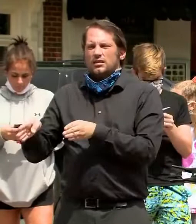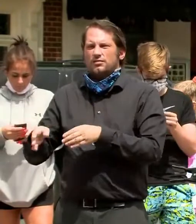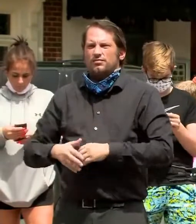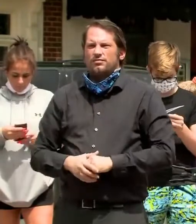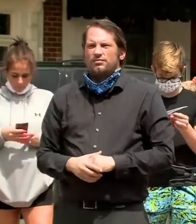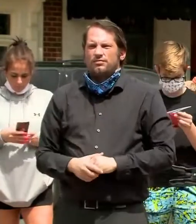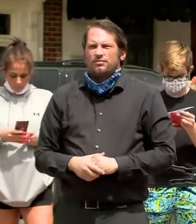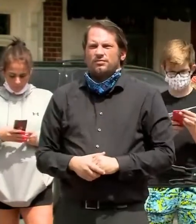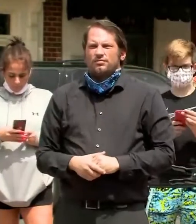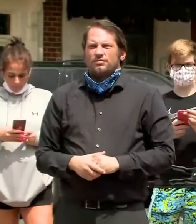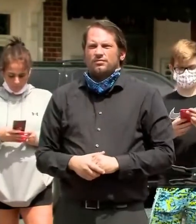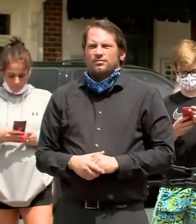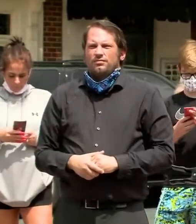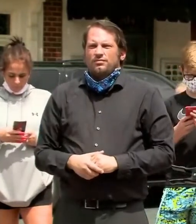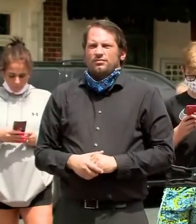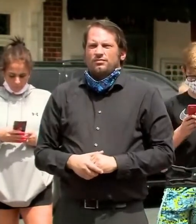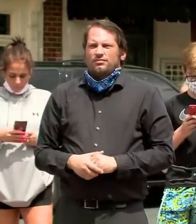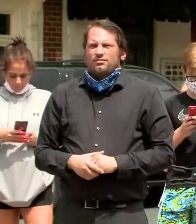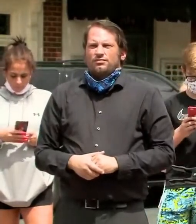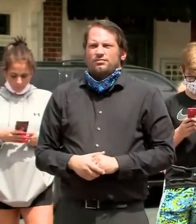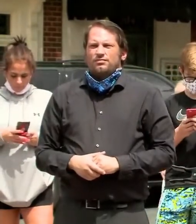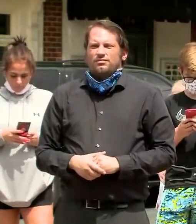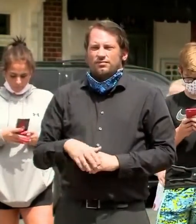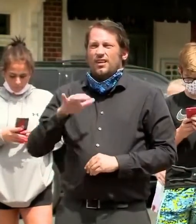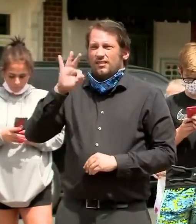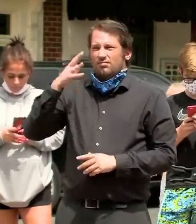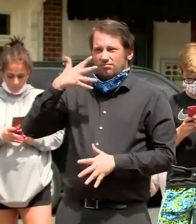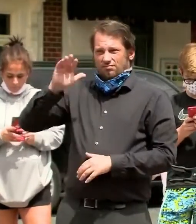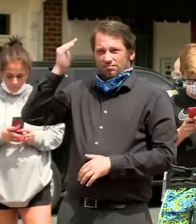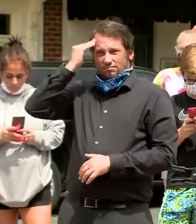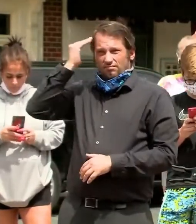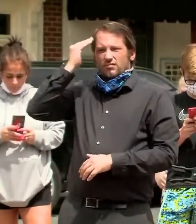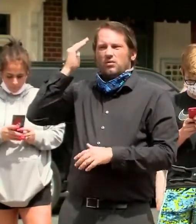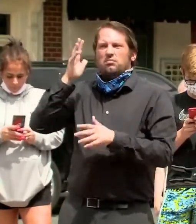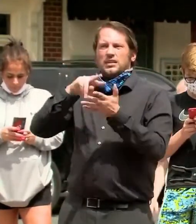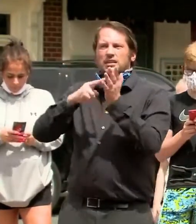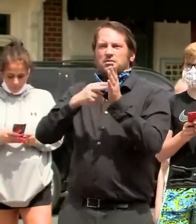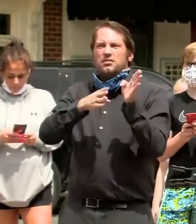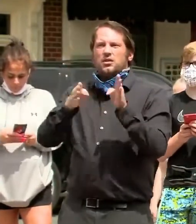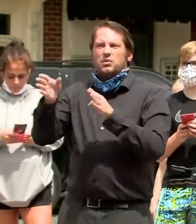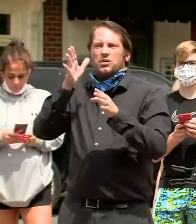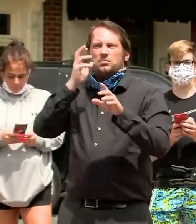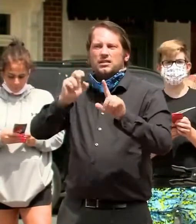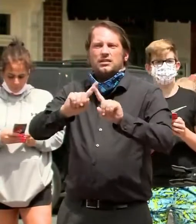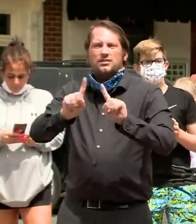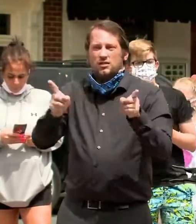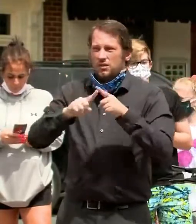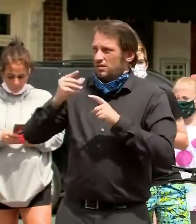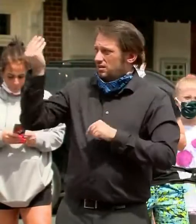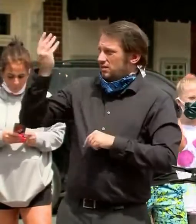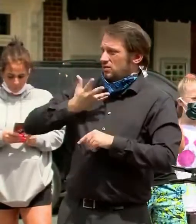planned differently. So we're not the ones that didn't provide information.